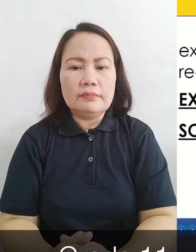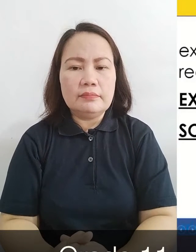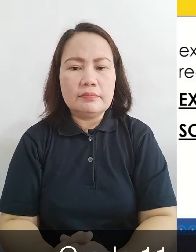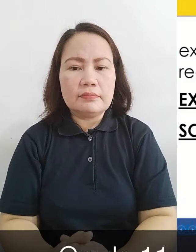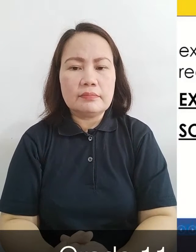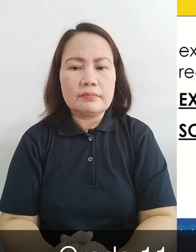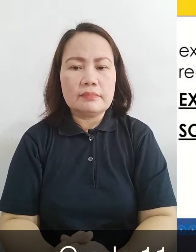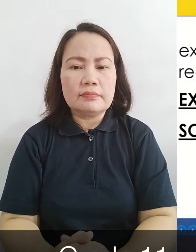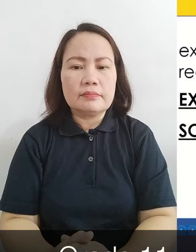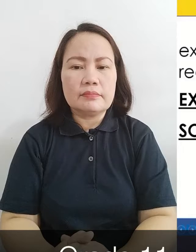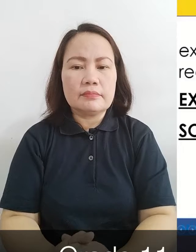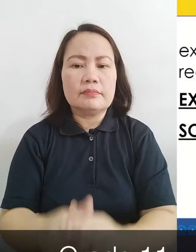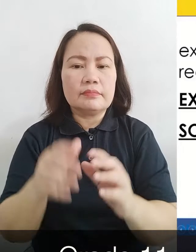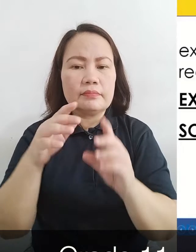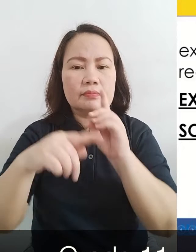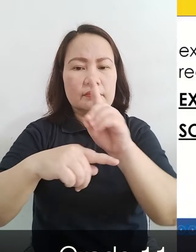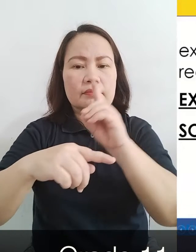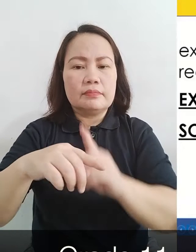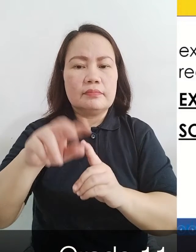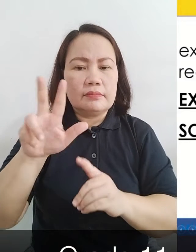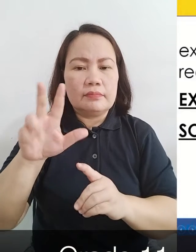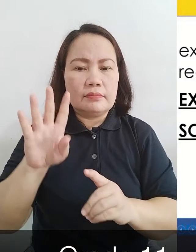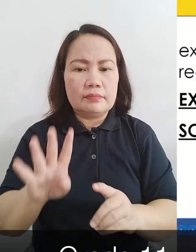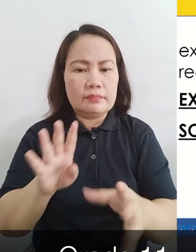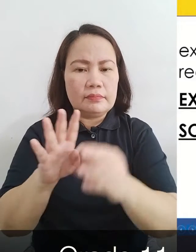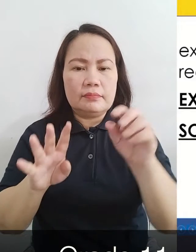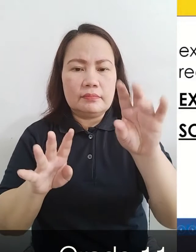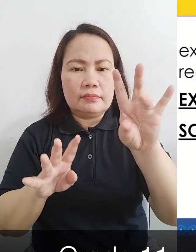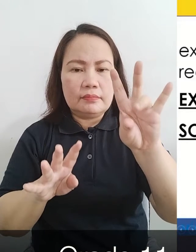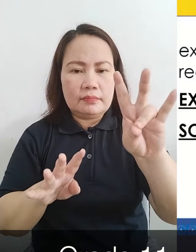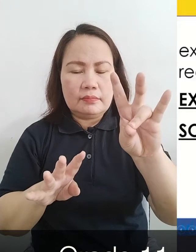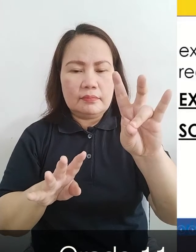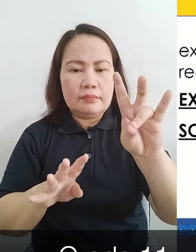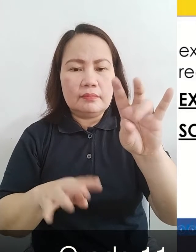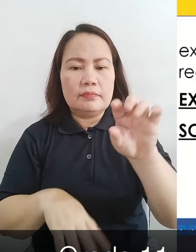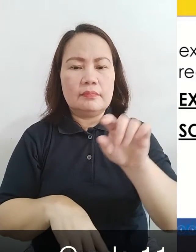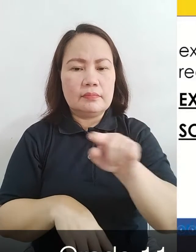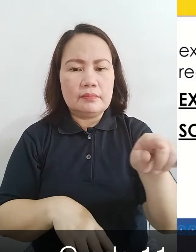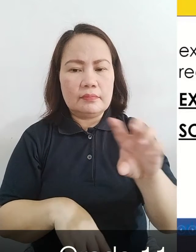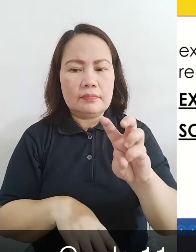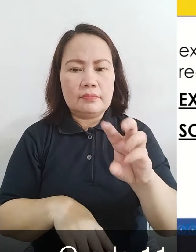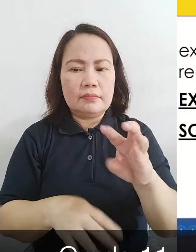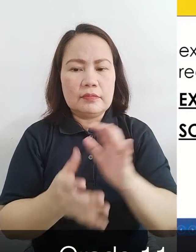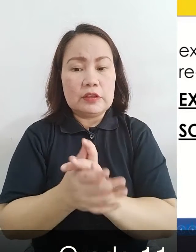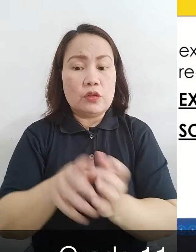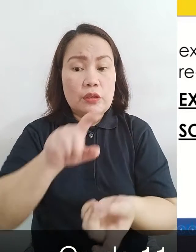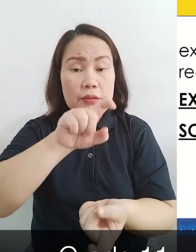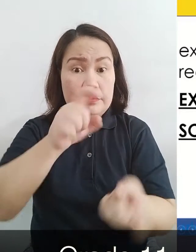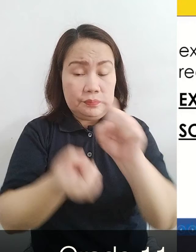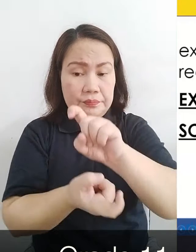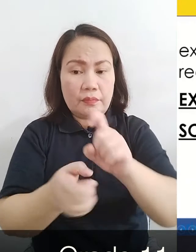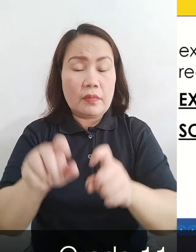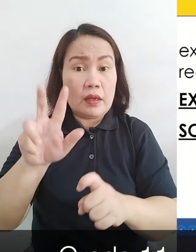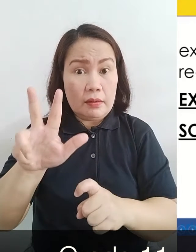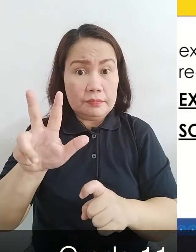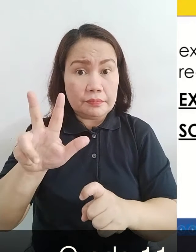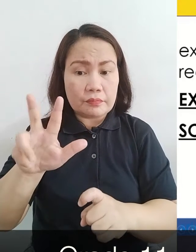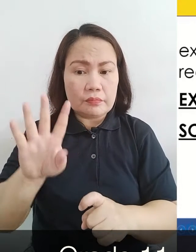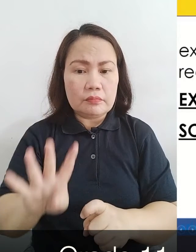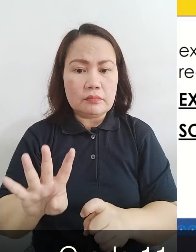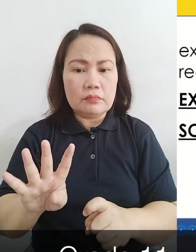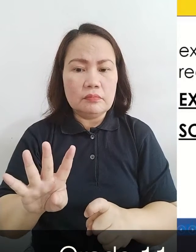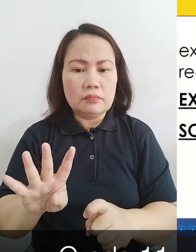the reciprocal of 7 over 16 and proceed to multiplication. 3/4 times 16 over